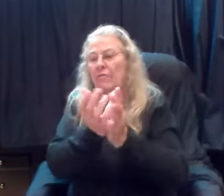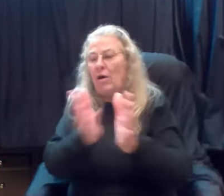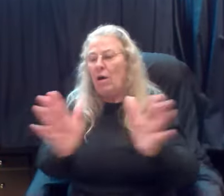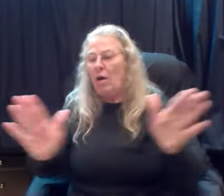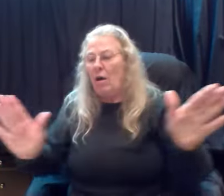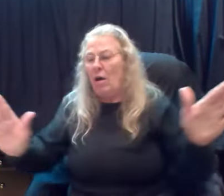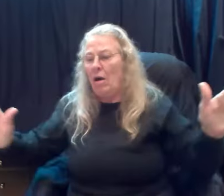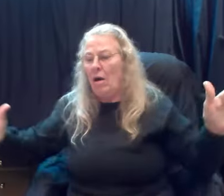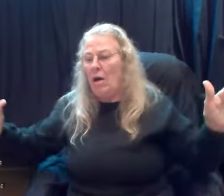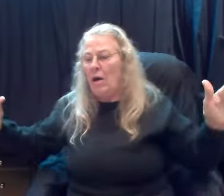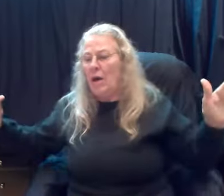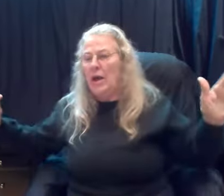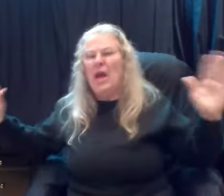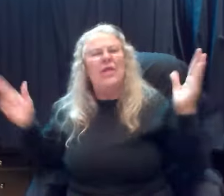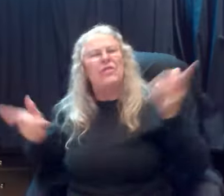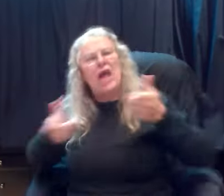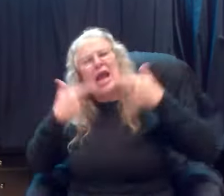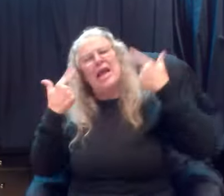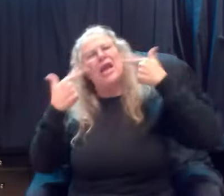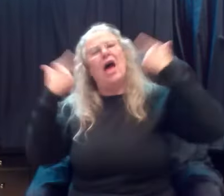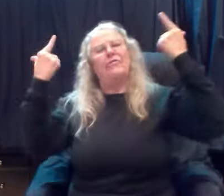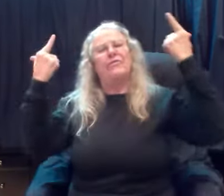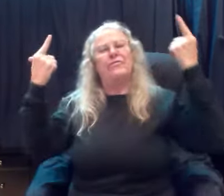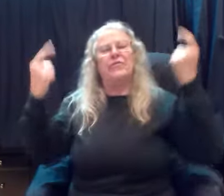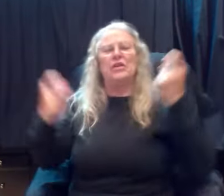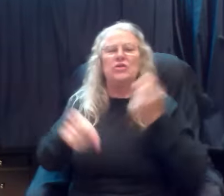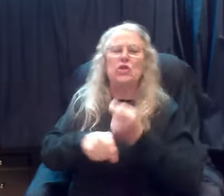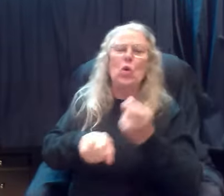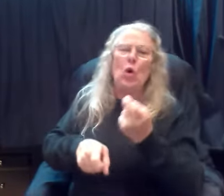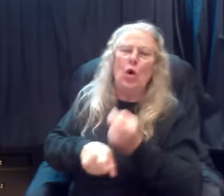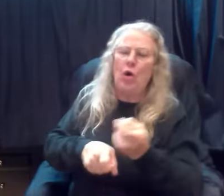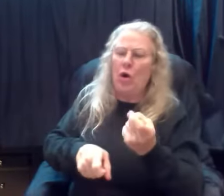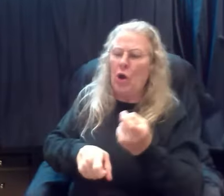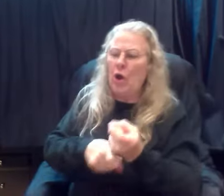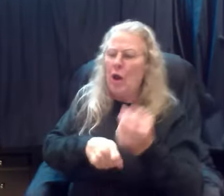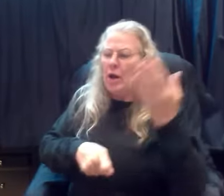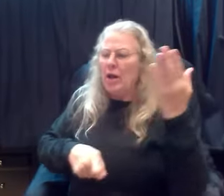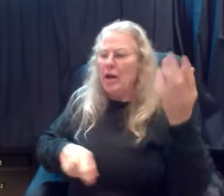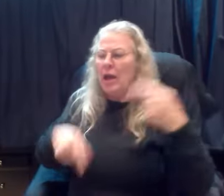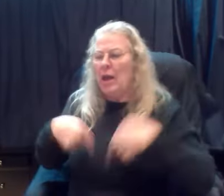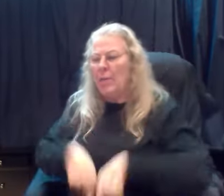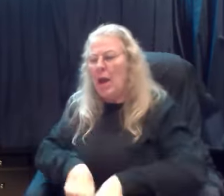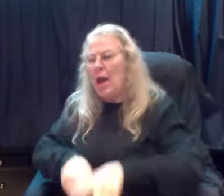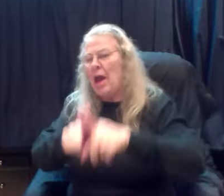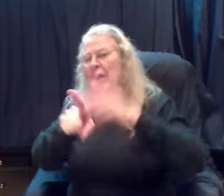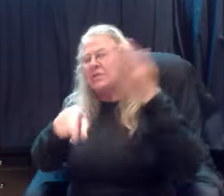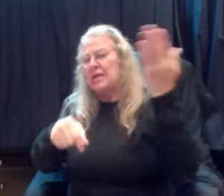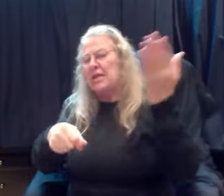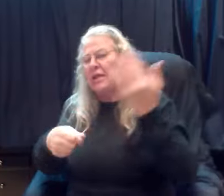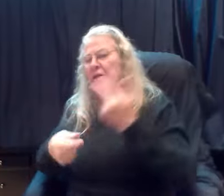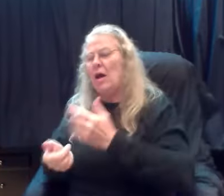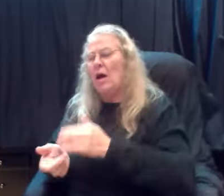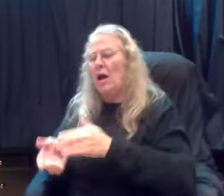They left and scorned him as he died.